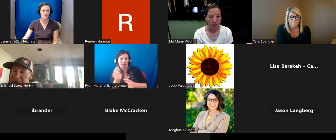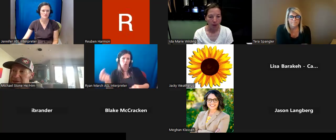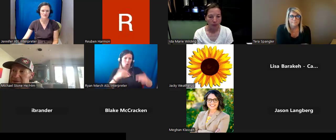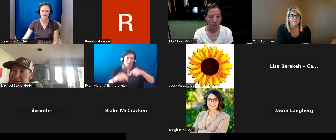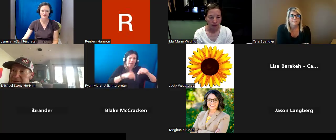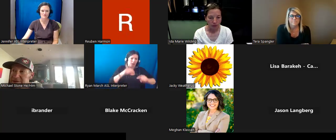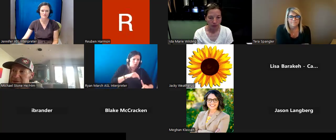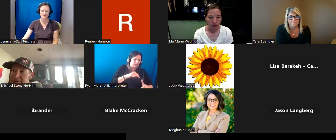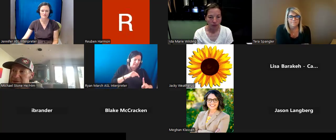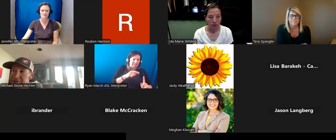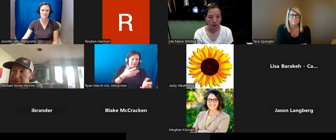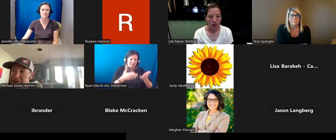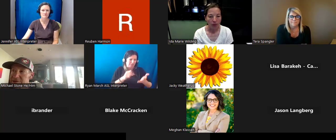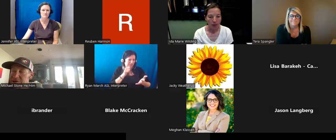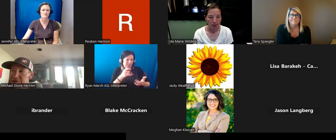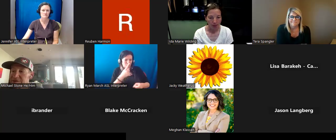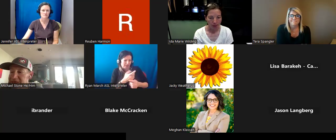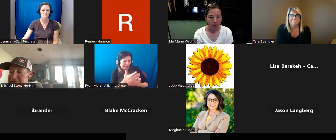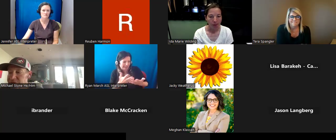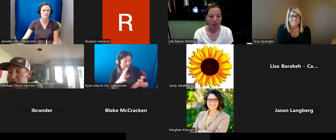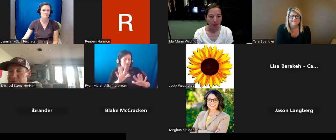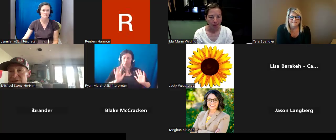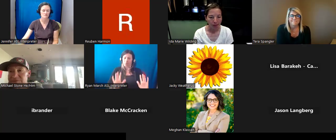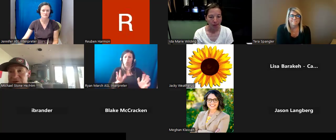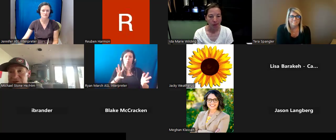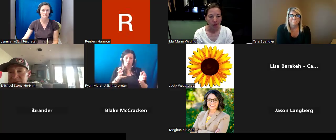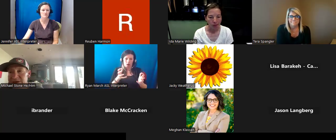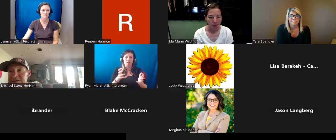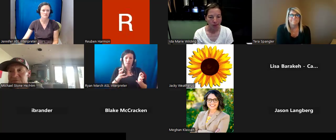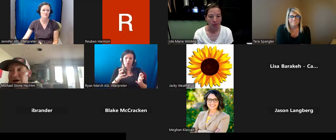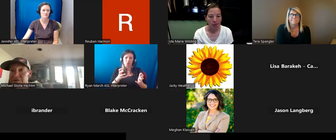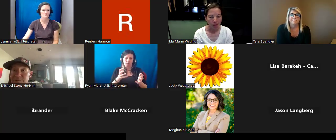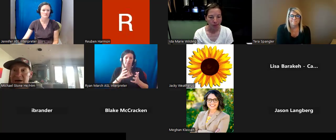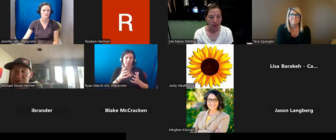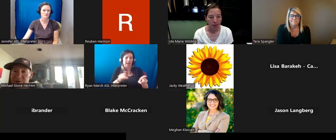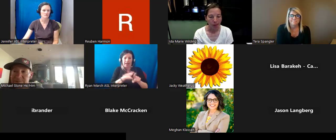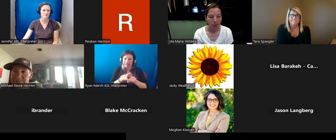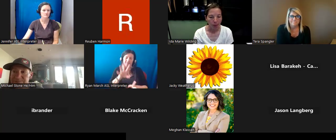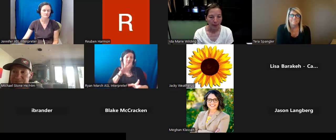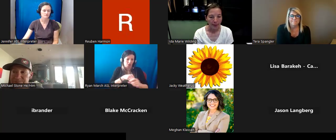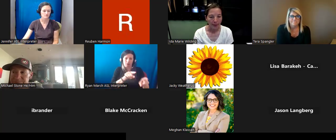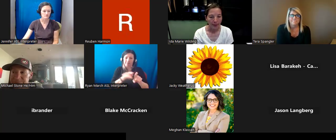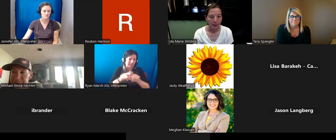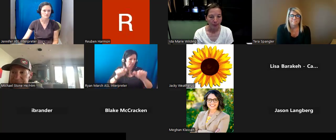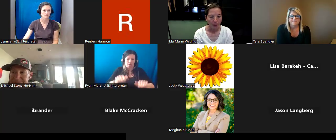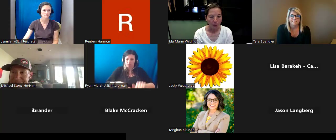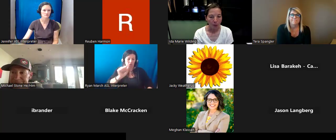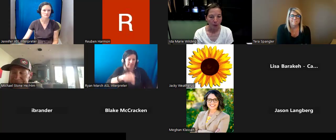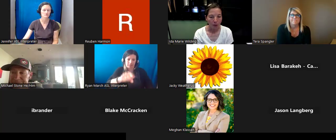It's it This is the kind of situation we definitely should be as involved as possible.